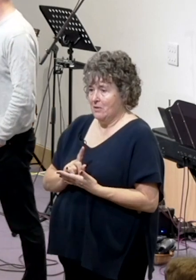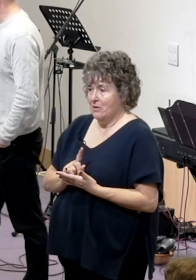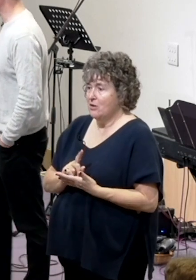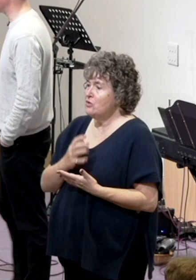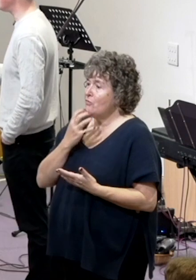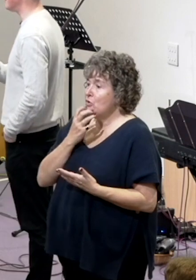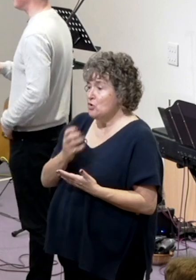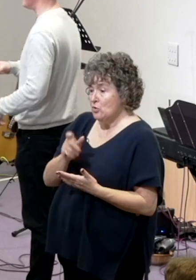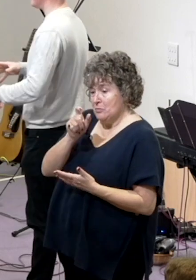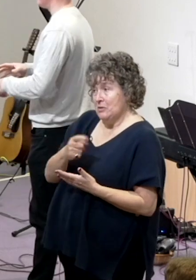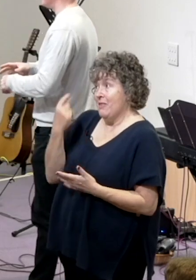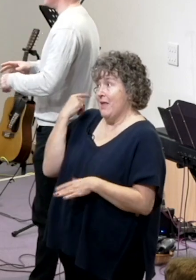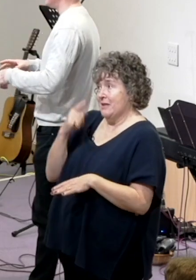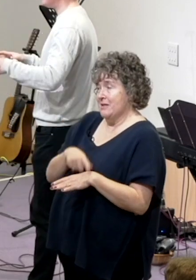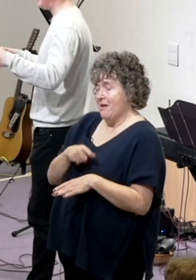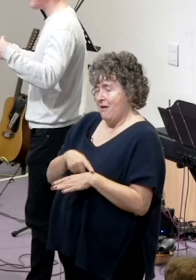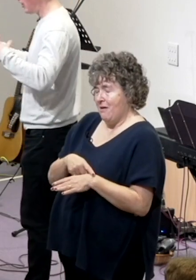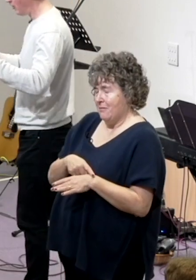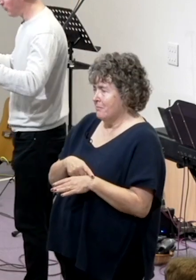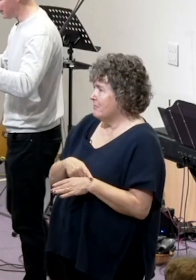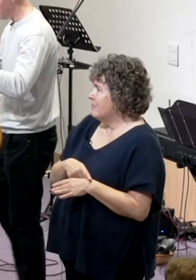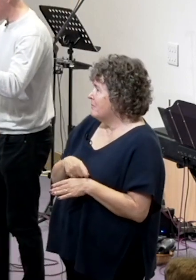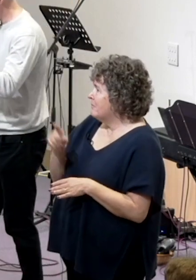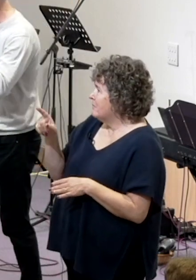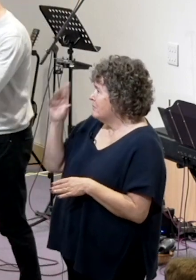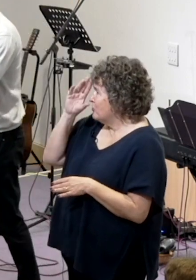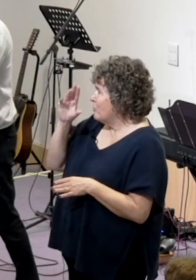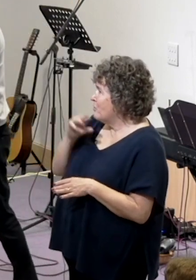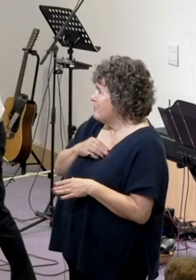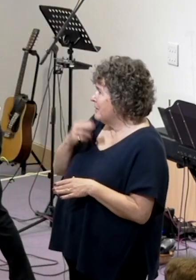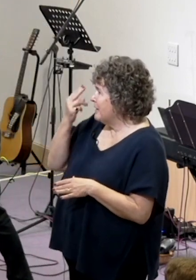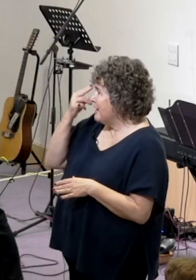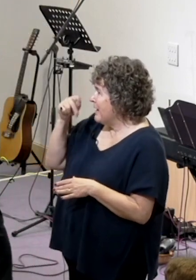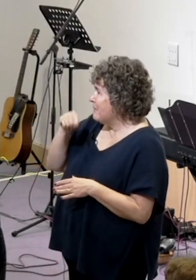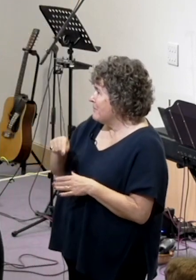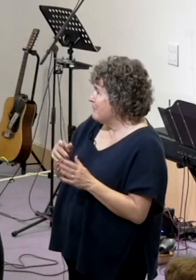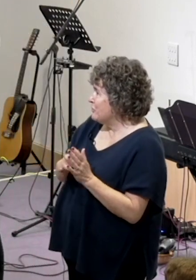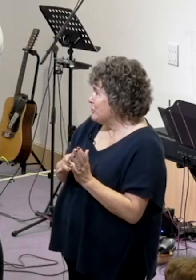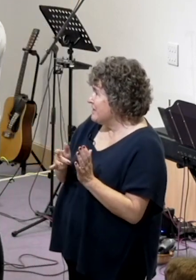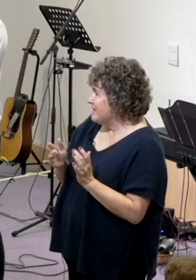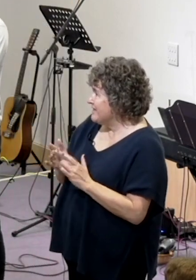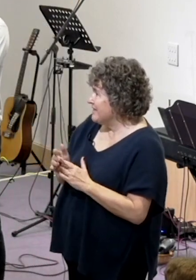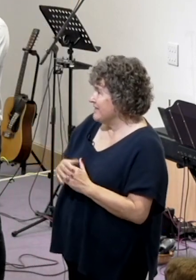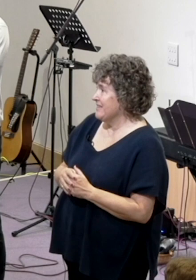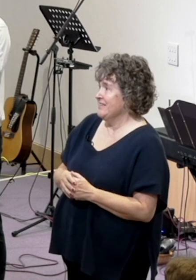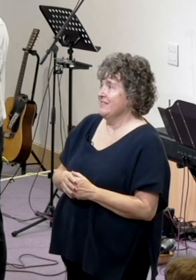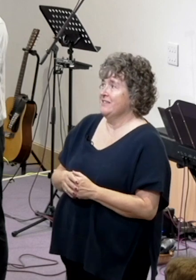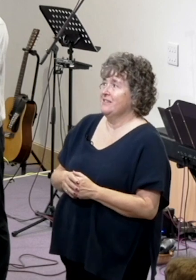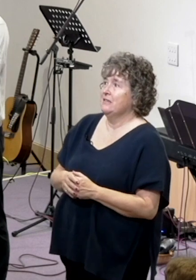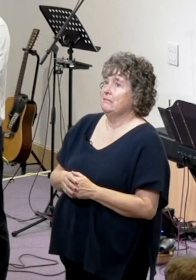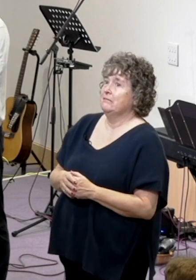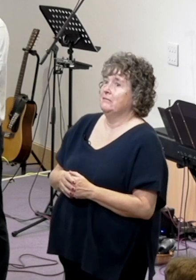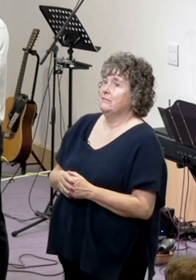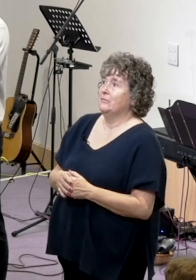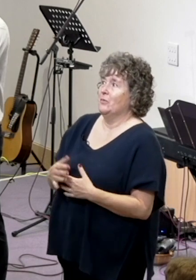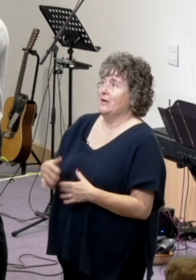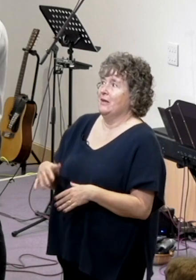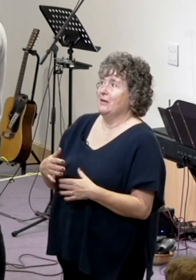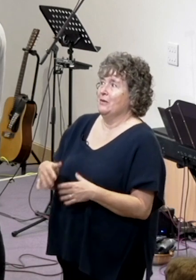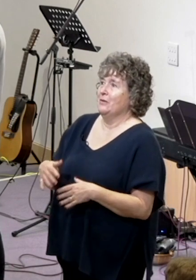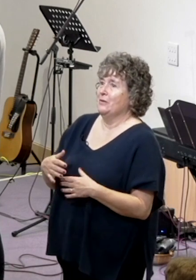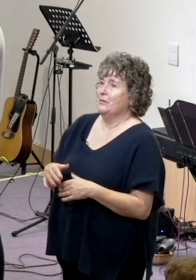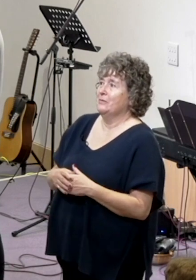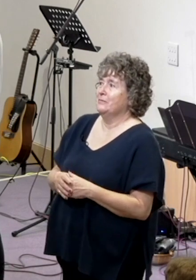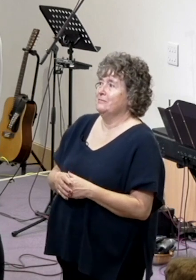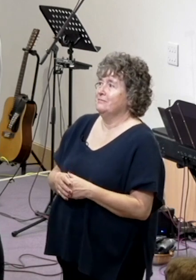Jewish person, he's being told that this baby is more than just an ordinary person, because this baby